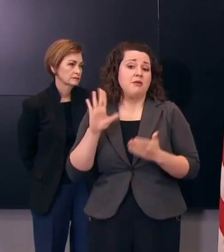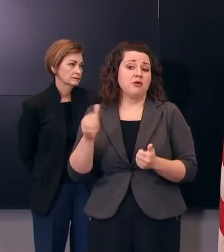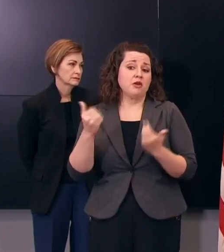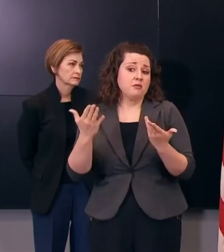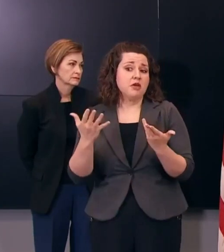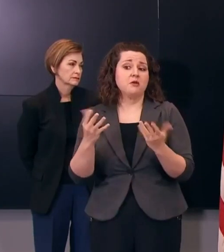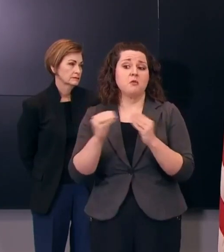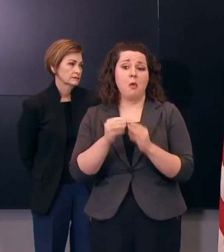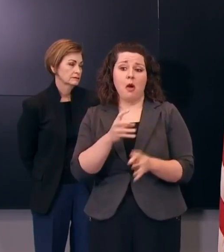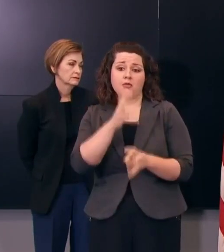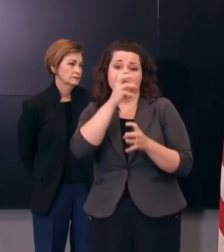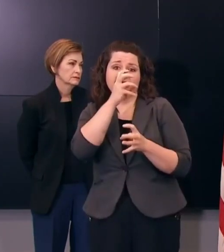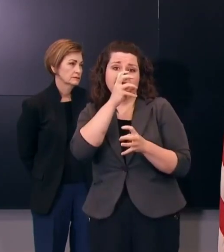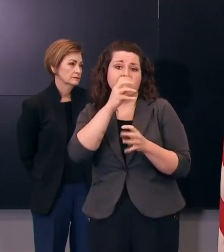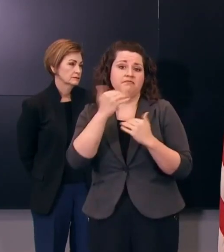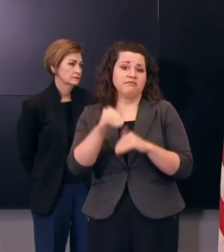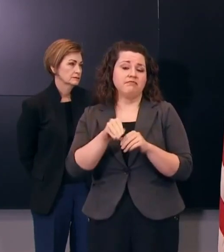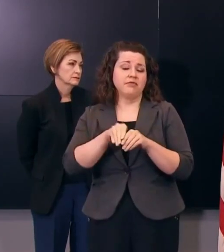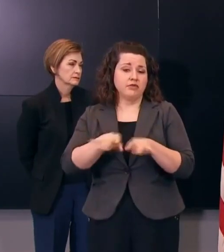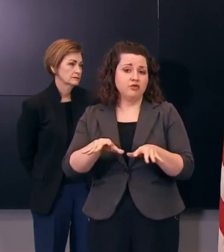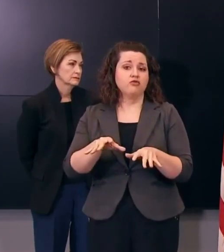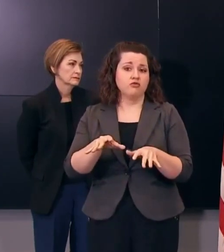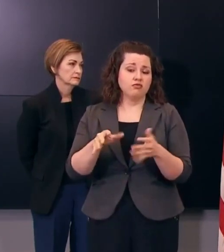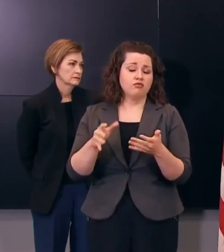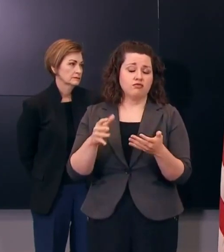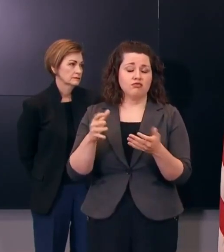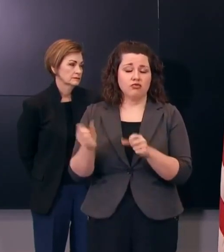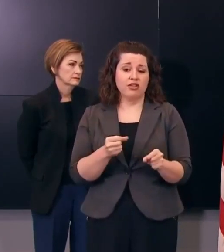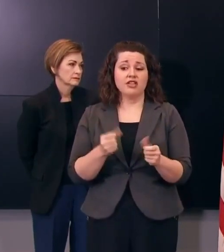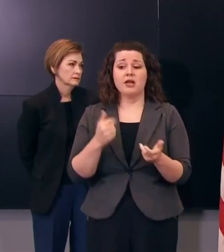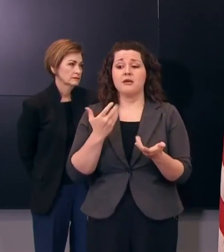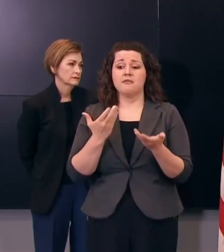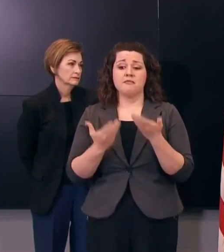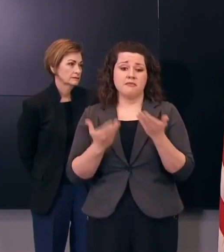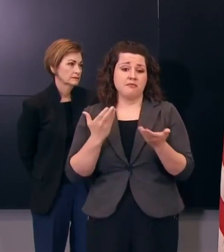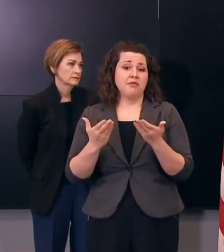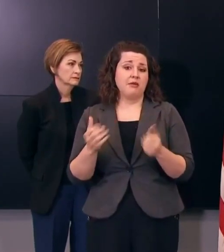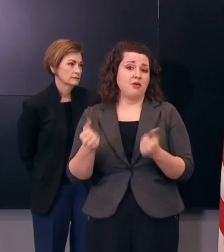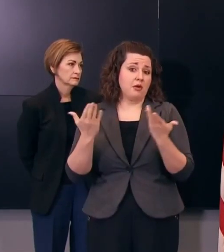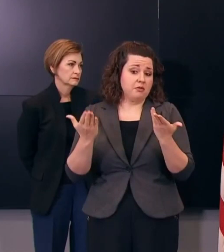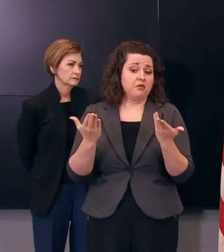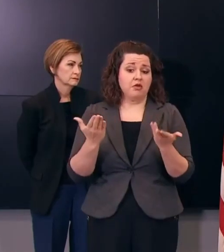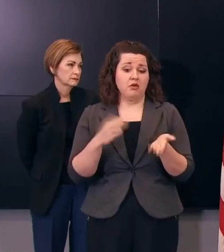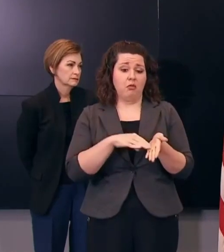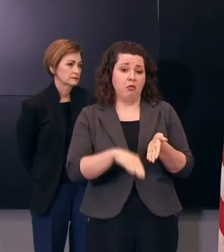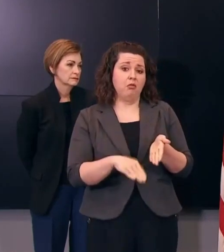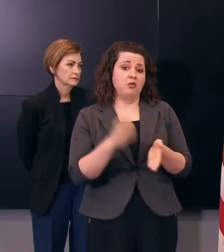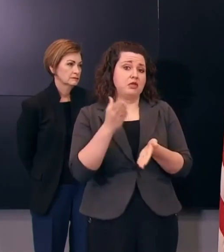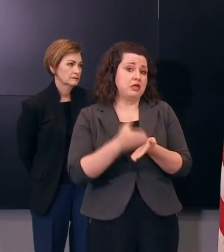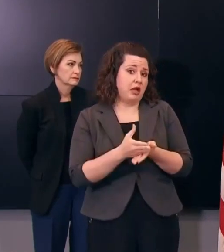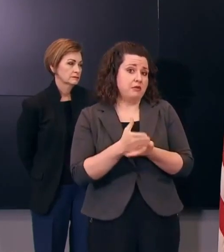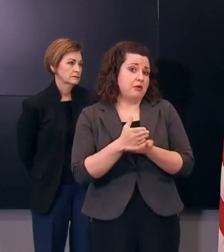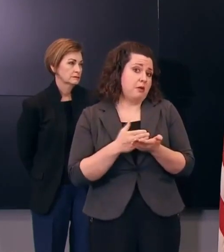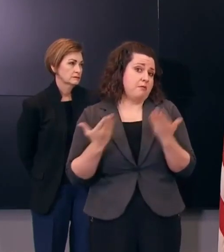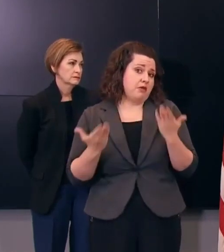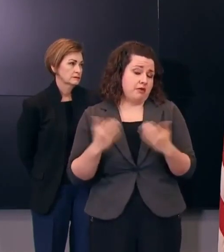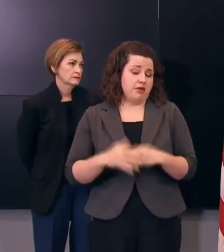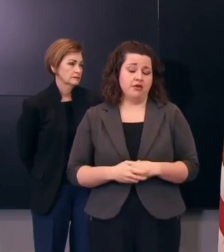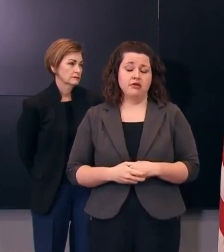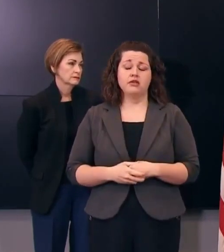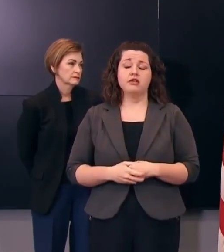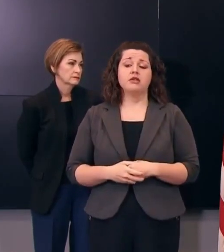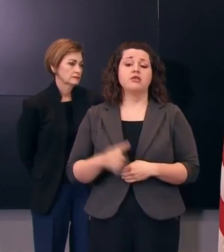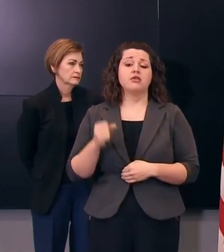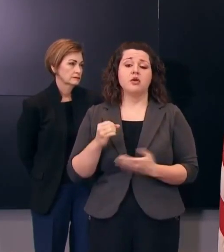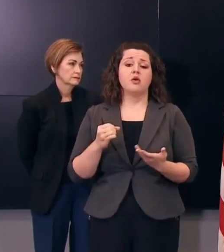more stringent mitigation strategies, and we also may recommend lifting mitigation strategies. Think of